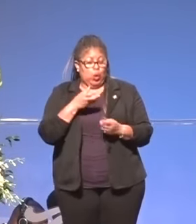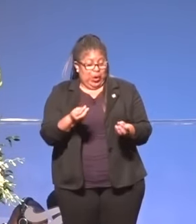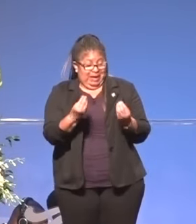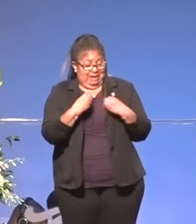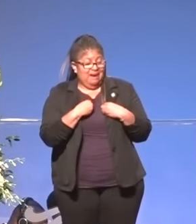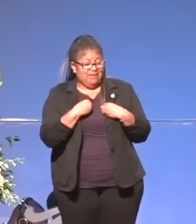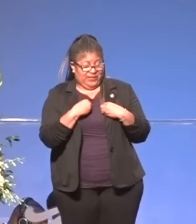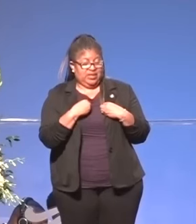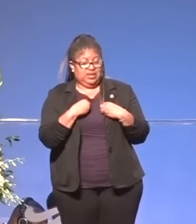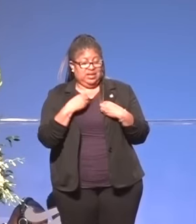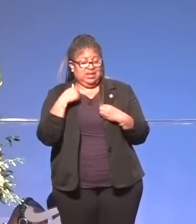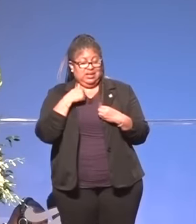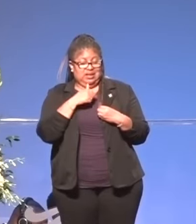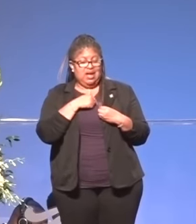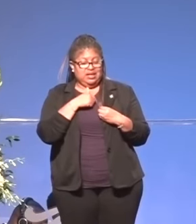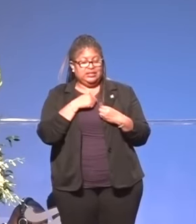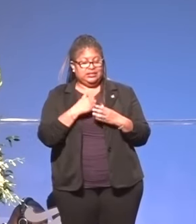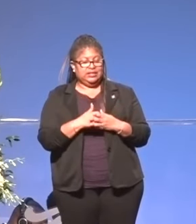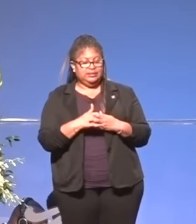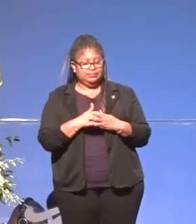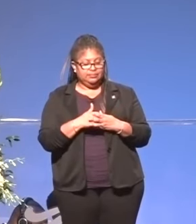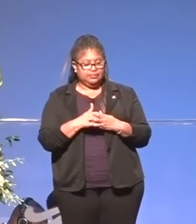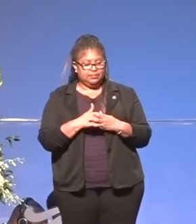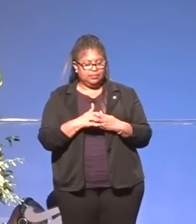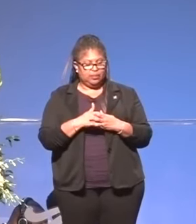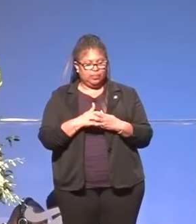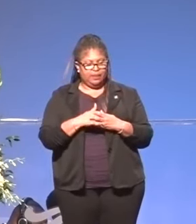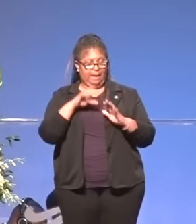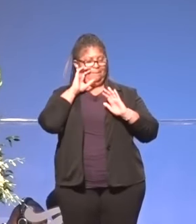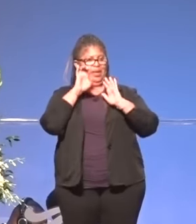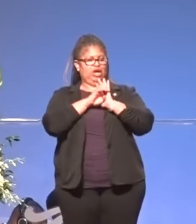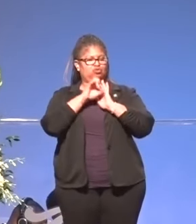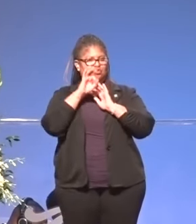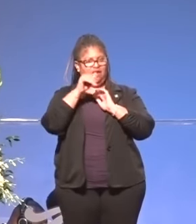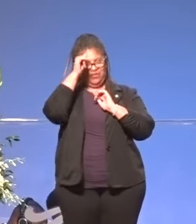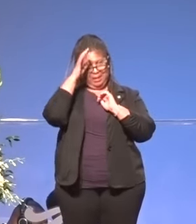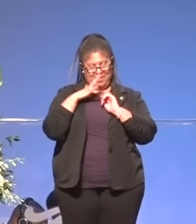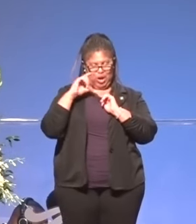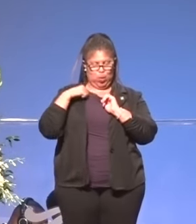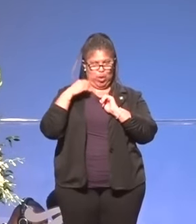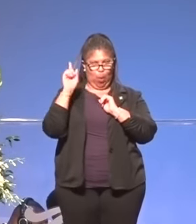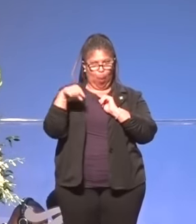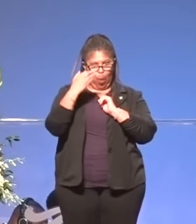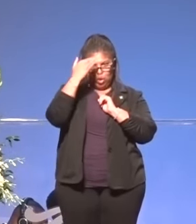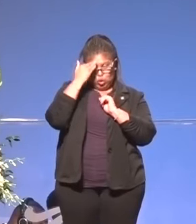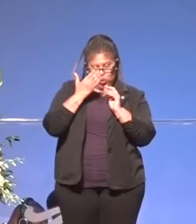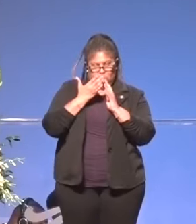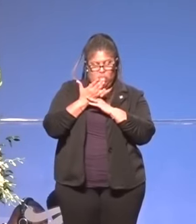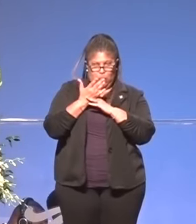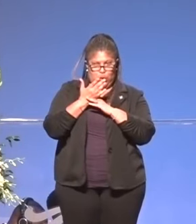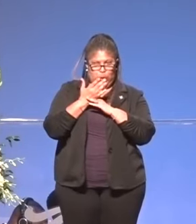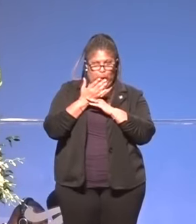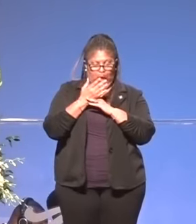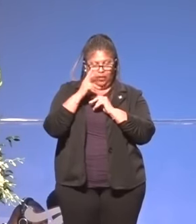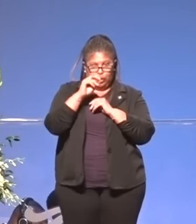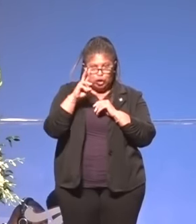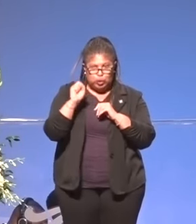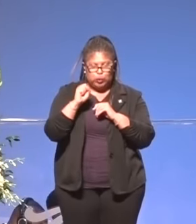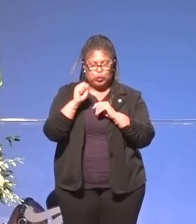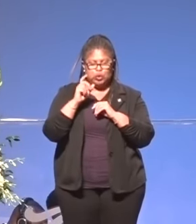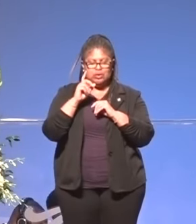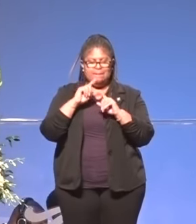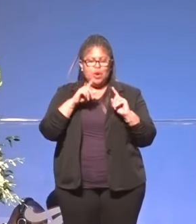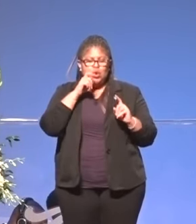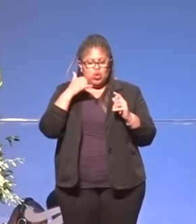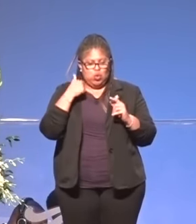us a portrait of the man we only knew through the news, but whom now, but who we